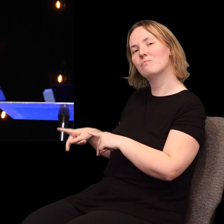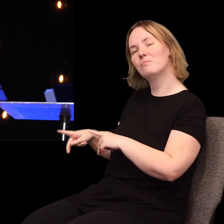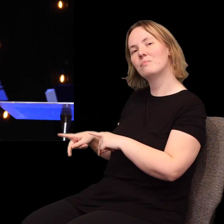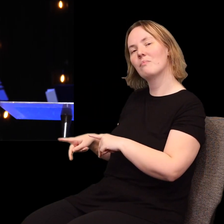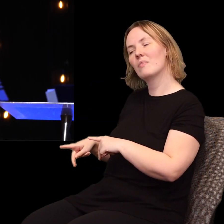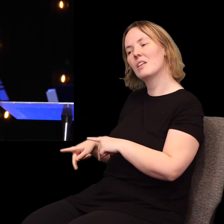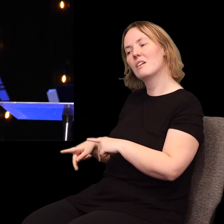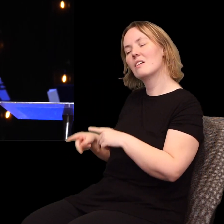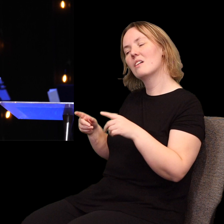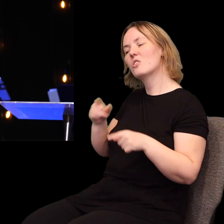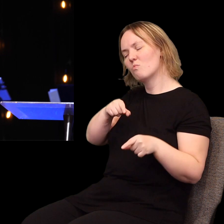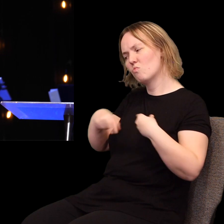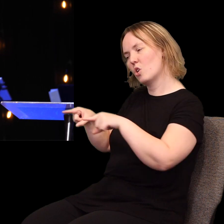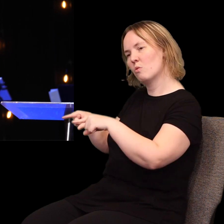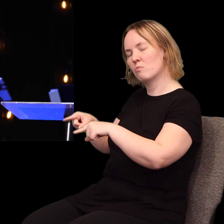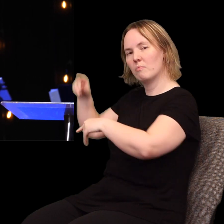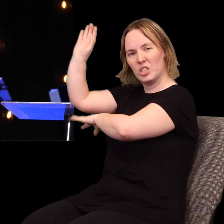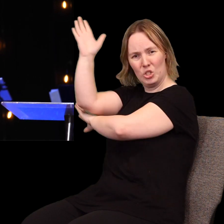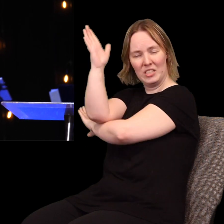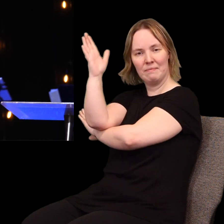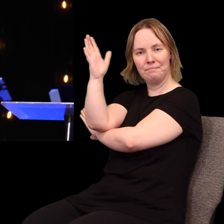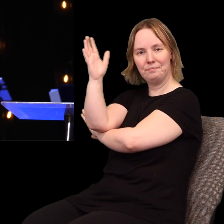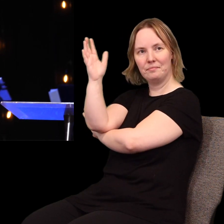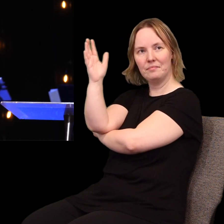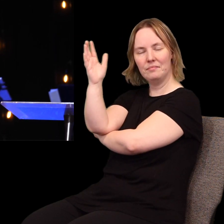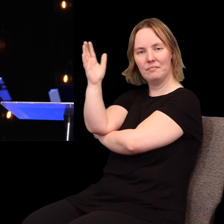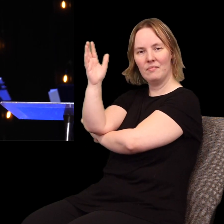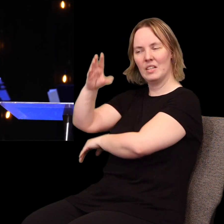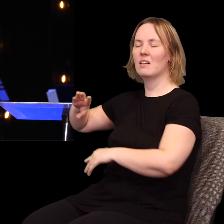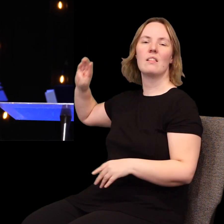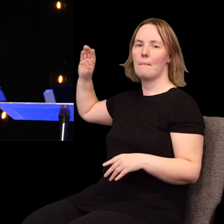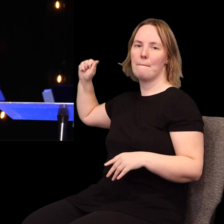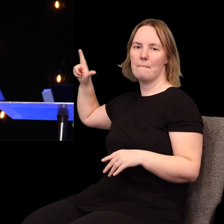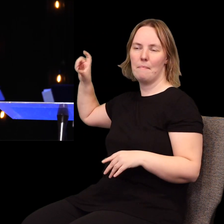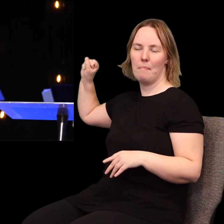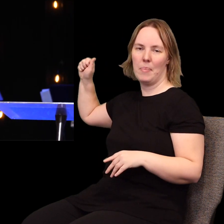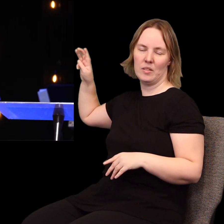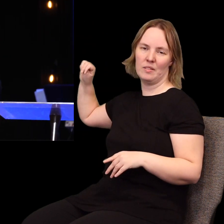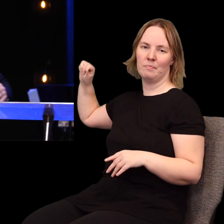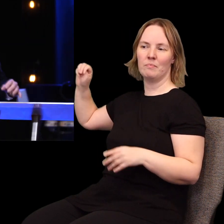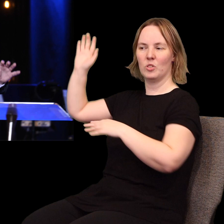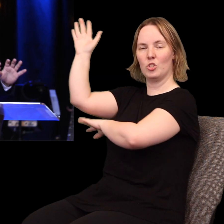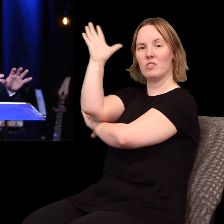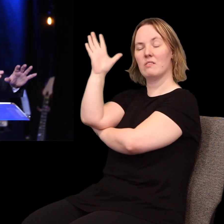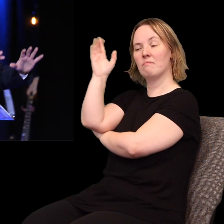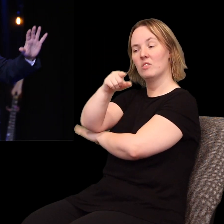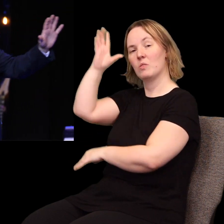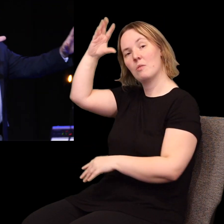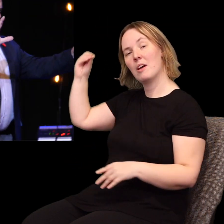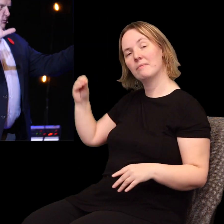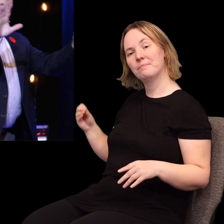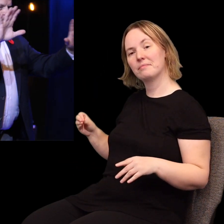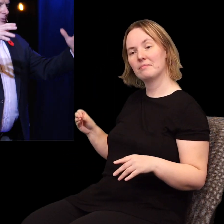time. What I want you to do, David, I want you to go over by those balsam trees. Another translation calls them mulberry trees. I want you and your men,